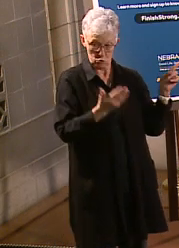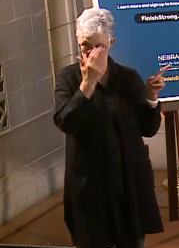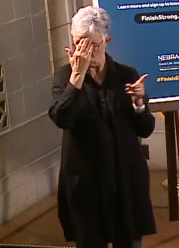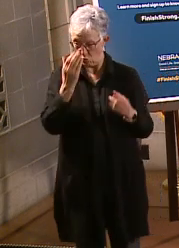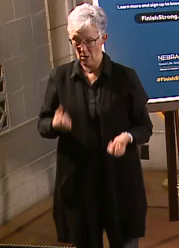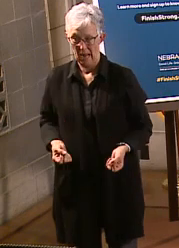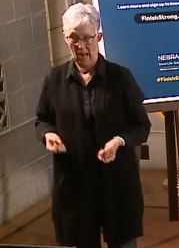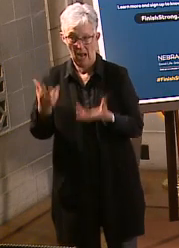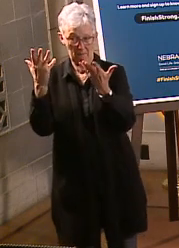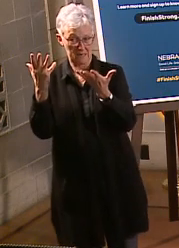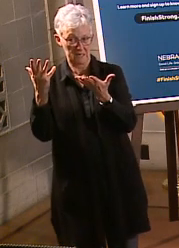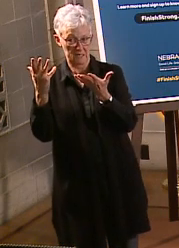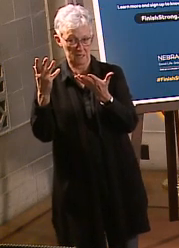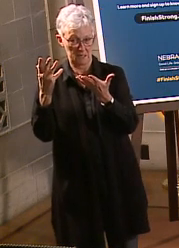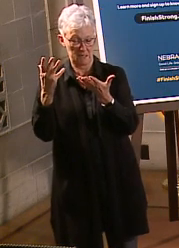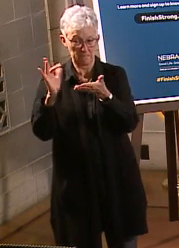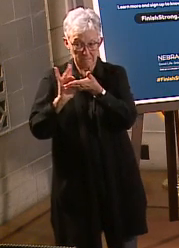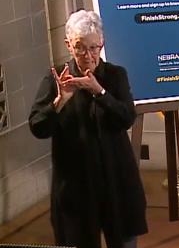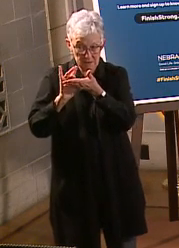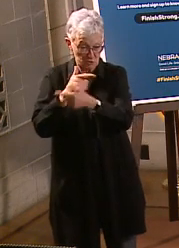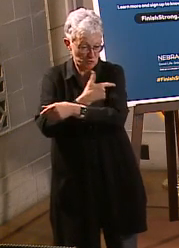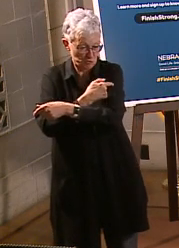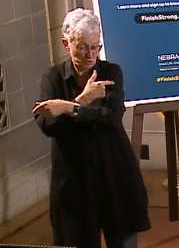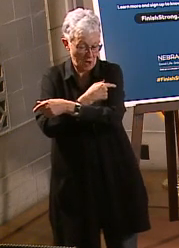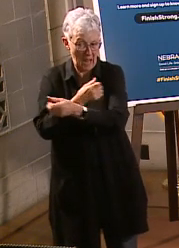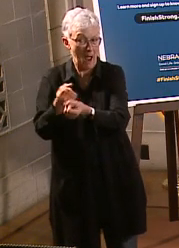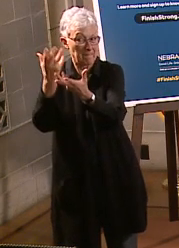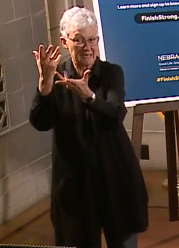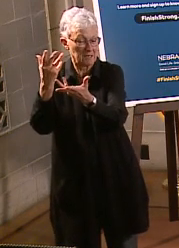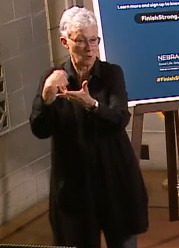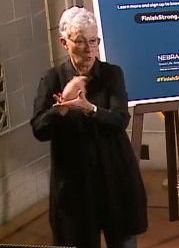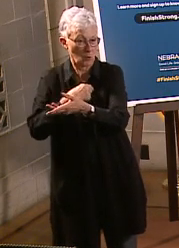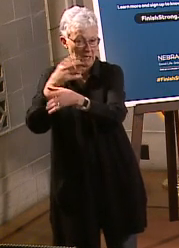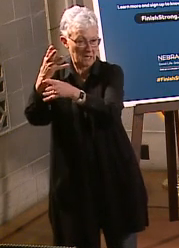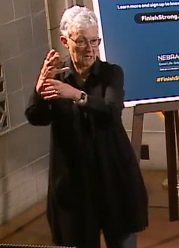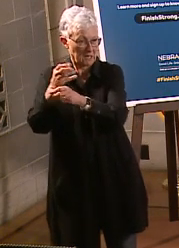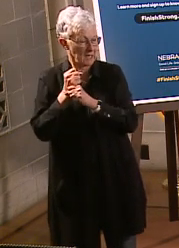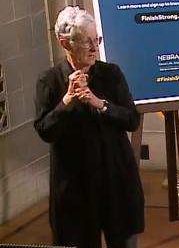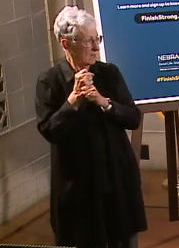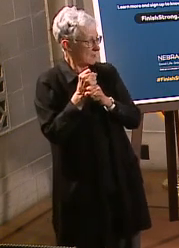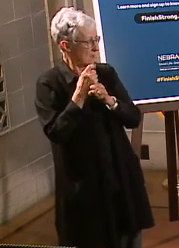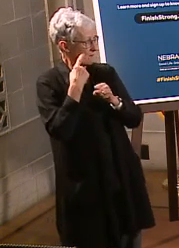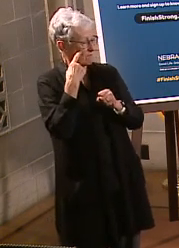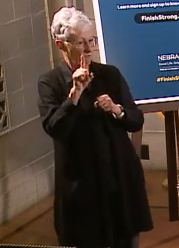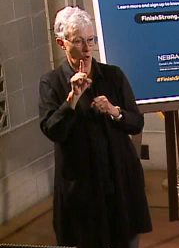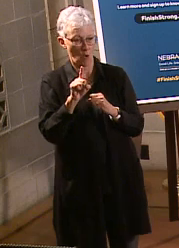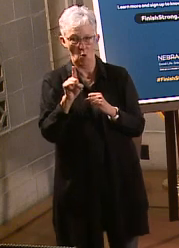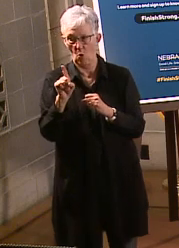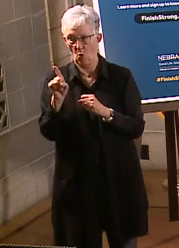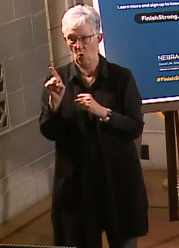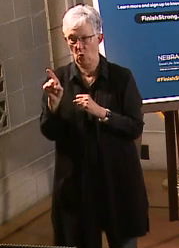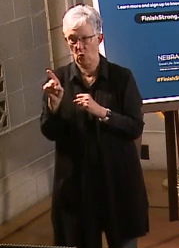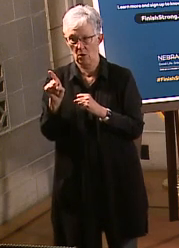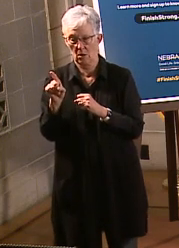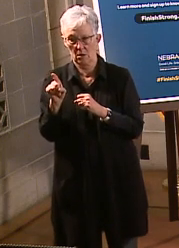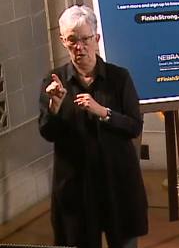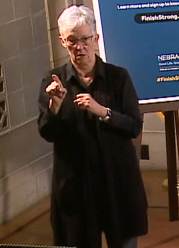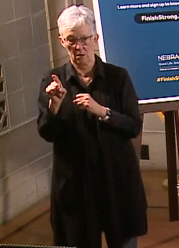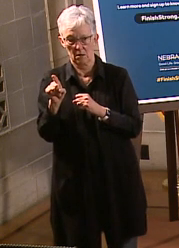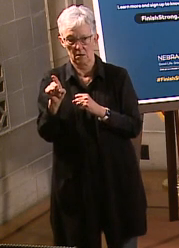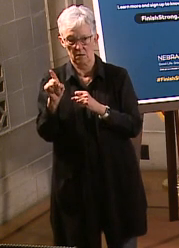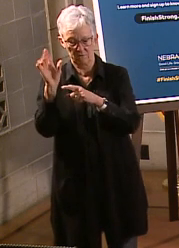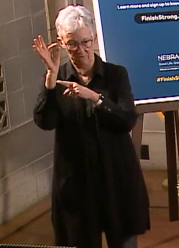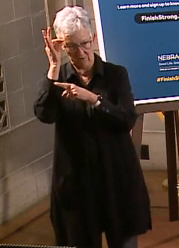Again, from Julie Anderson. I don't know that number off the top of my head. Dr. Antone, you don't happen to know that off the top of your head, do you? 84,680 total for federal